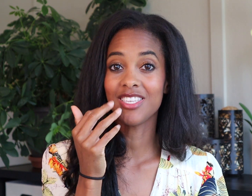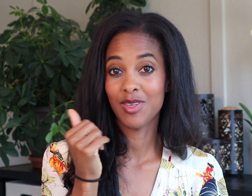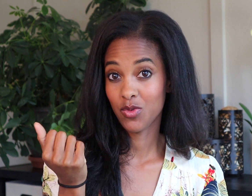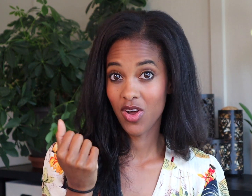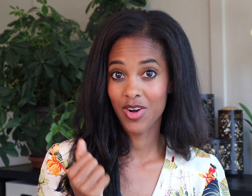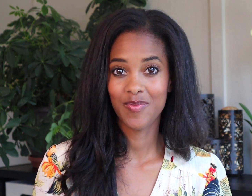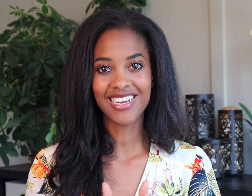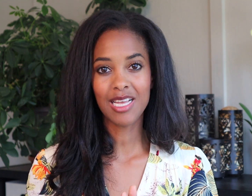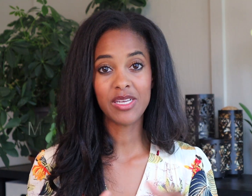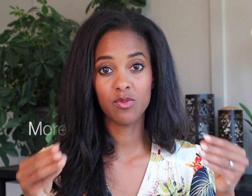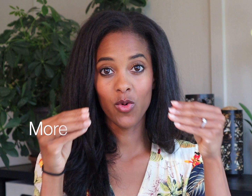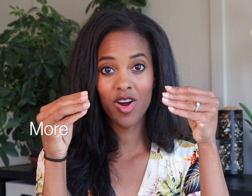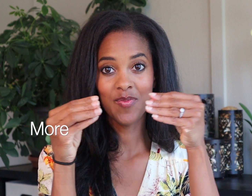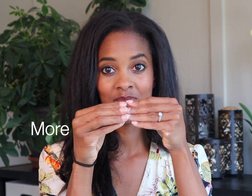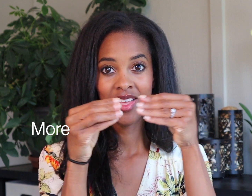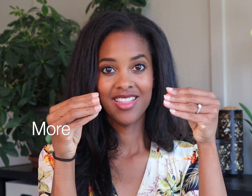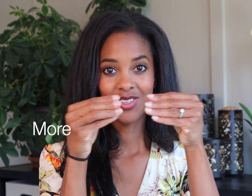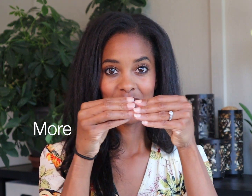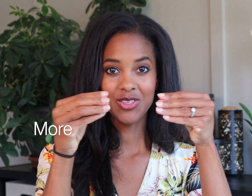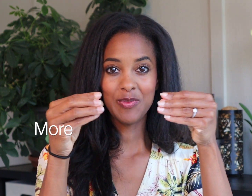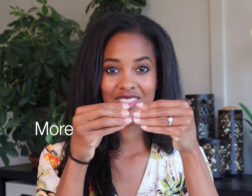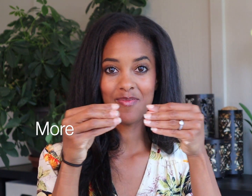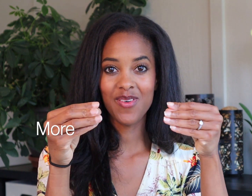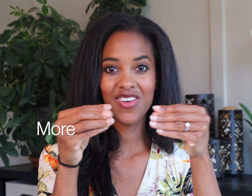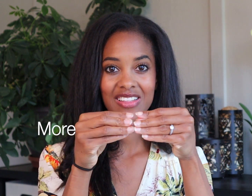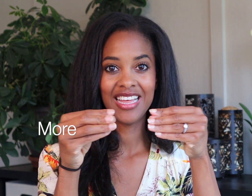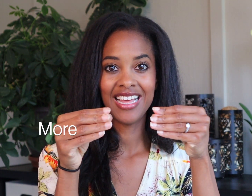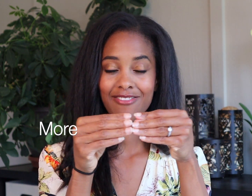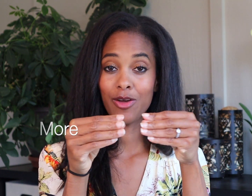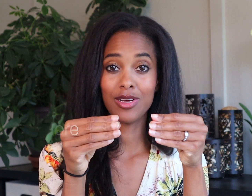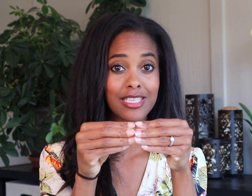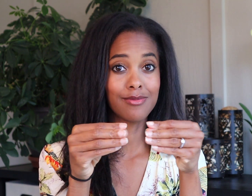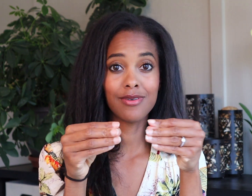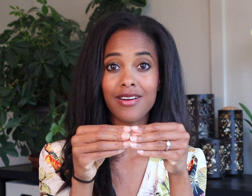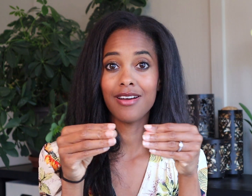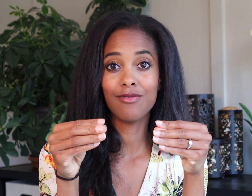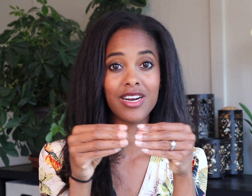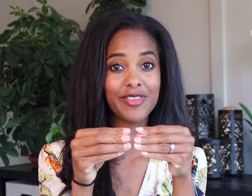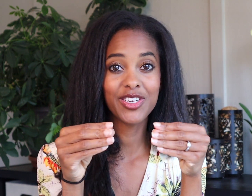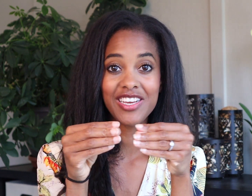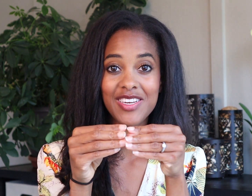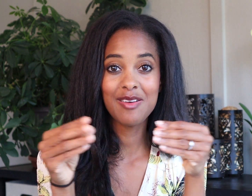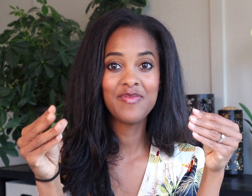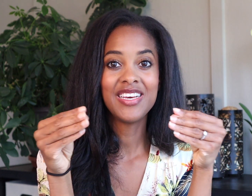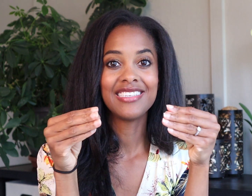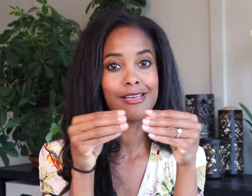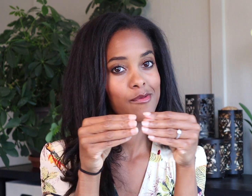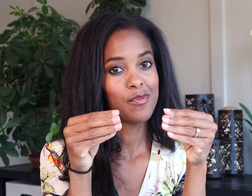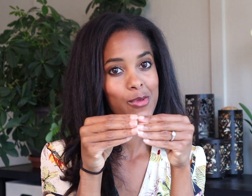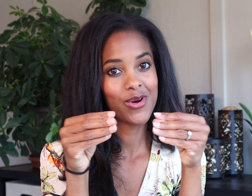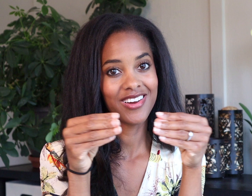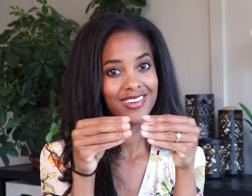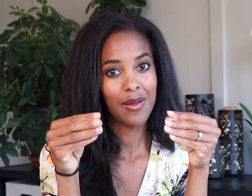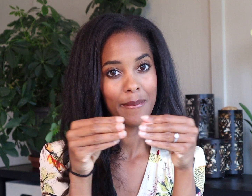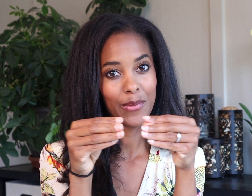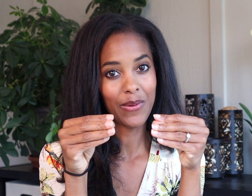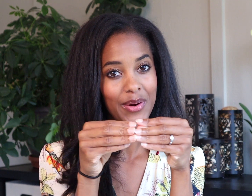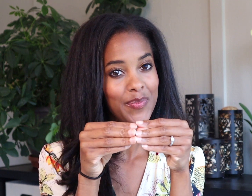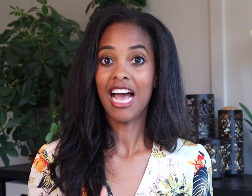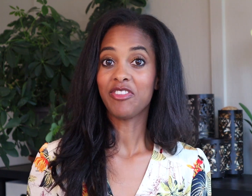means water. Next up is more. This one's super simple. If they want some more of whatever you're giving them, say more, more. After